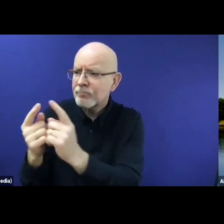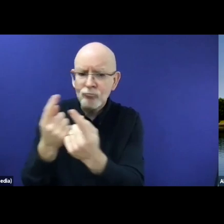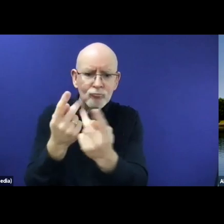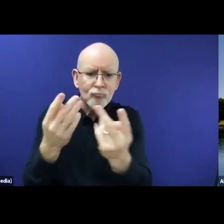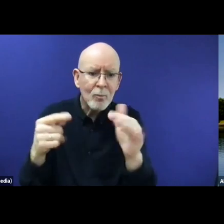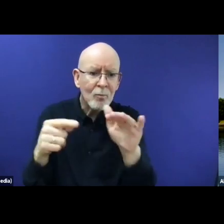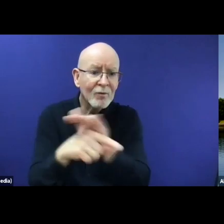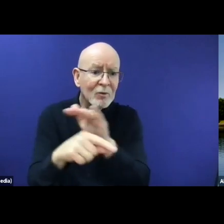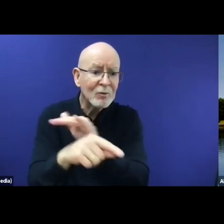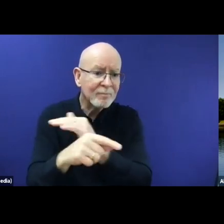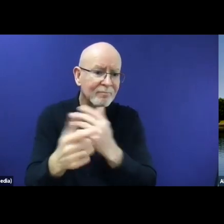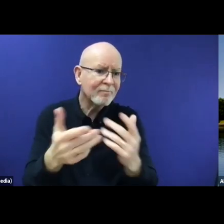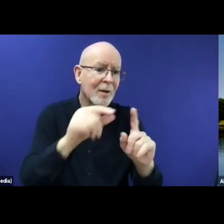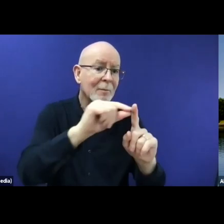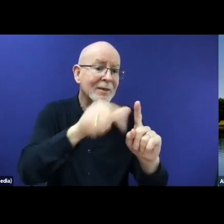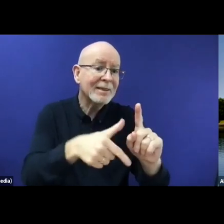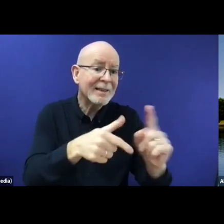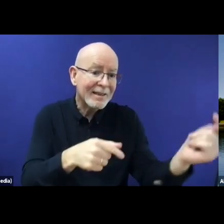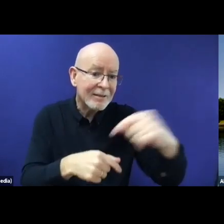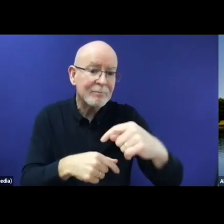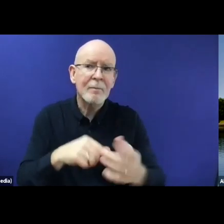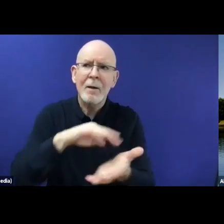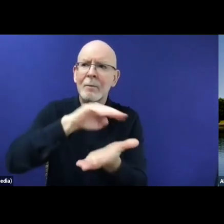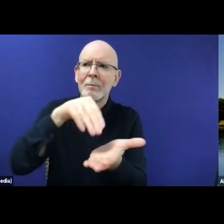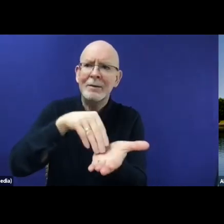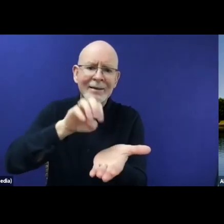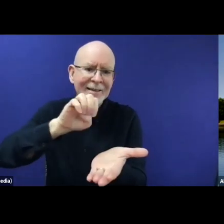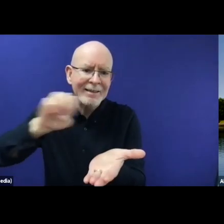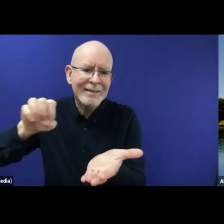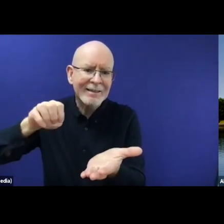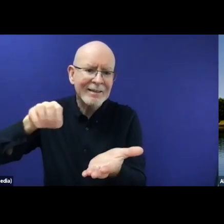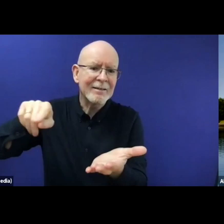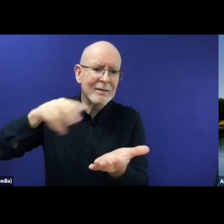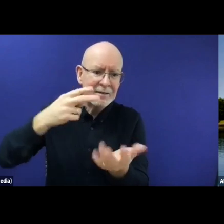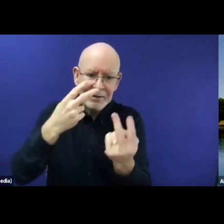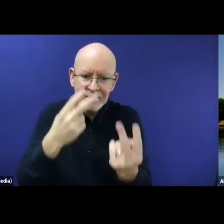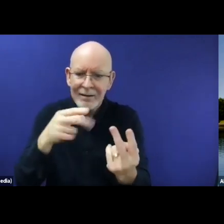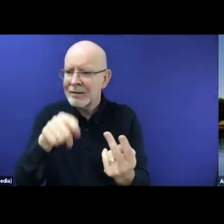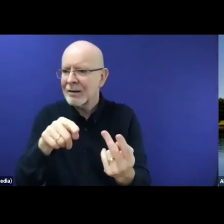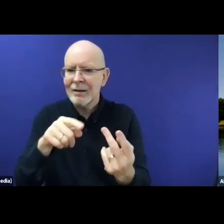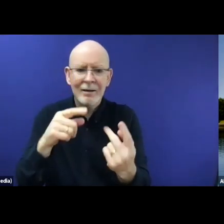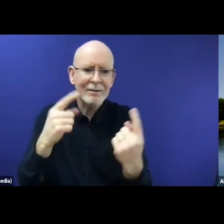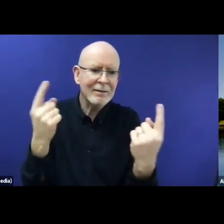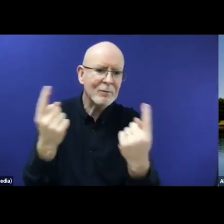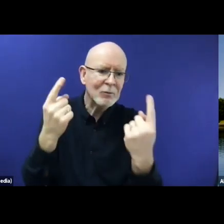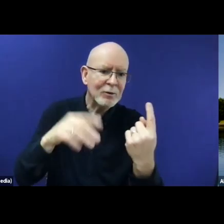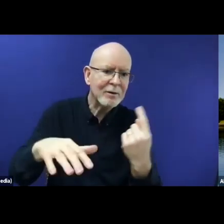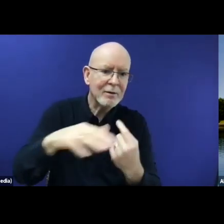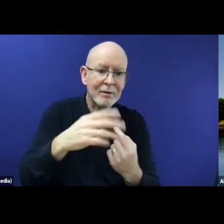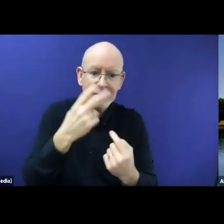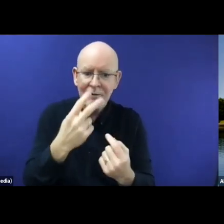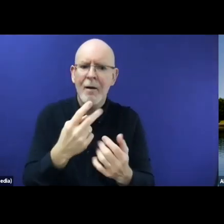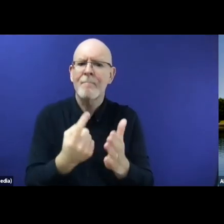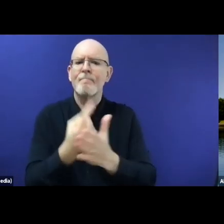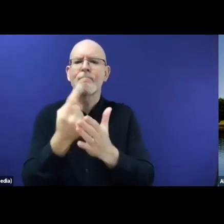to the Netherlands, same year, I met with government officials working on refugee issues to inquire about their practices and,